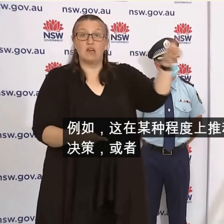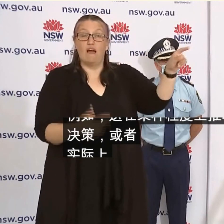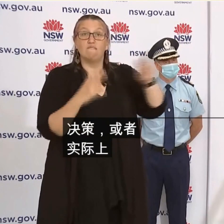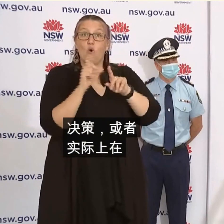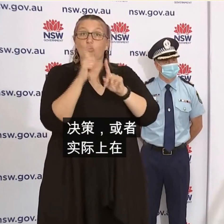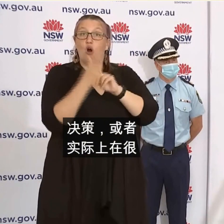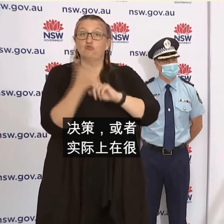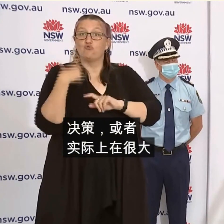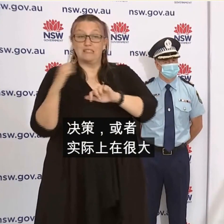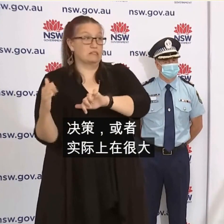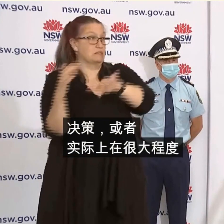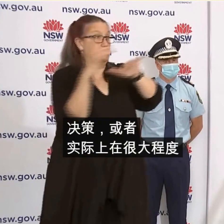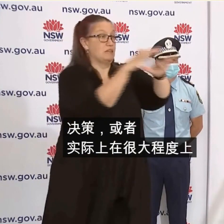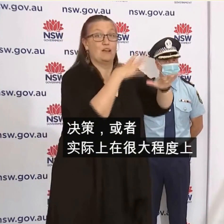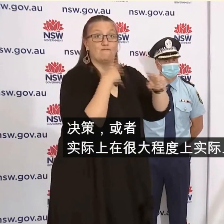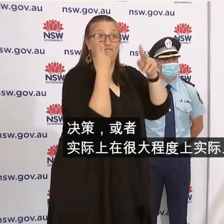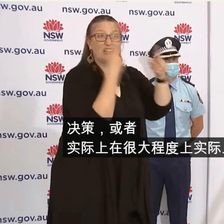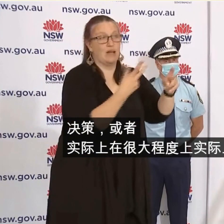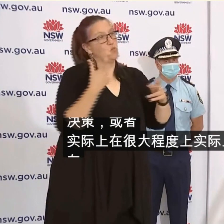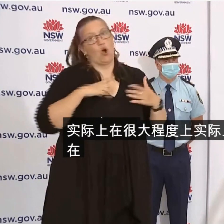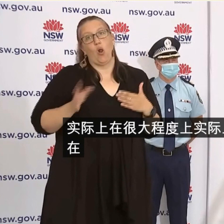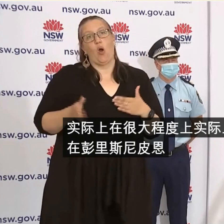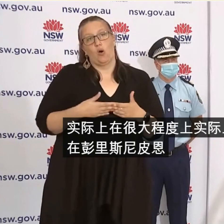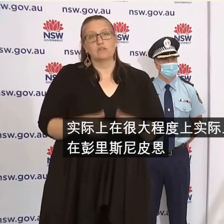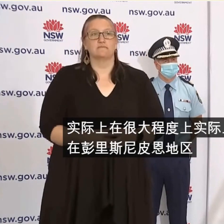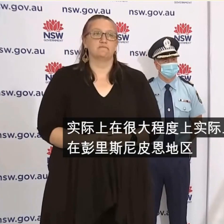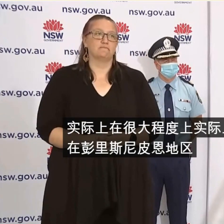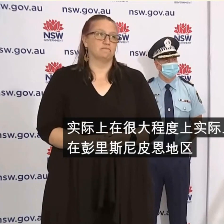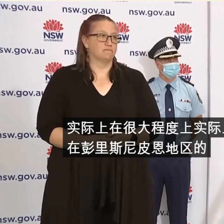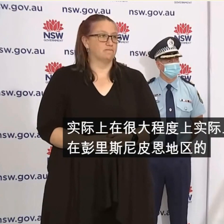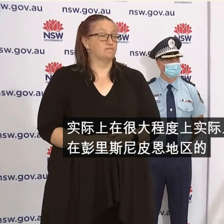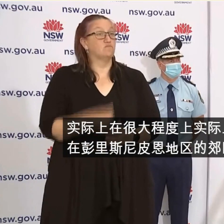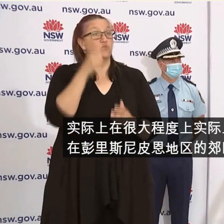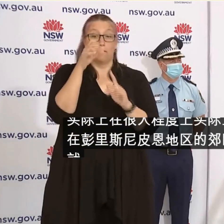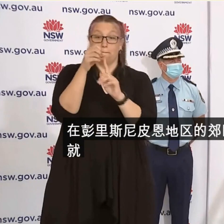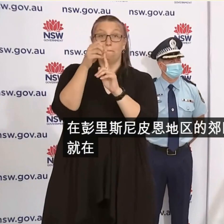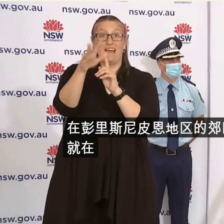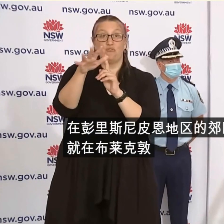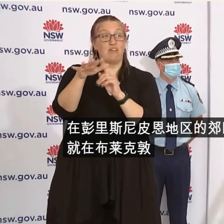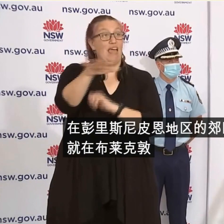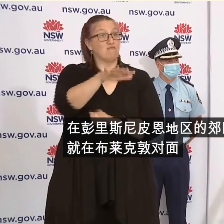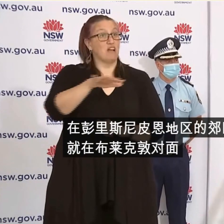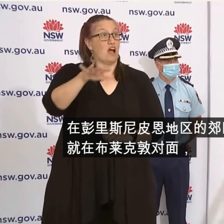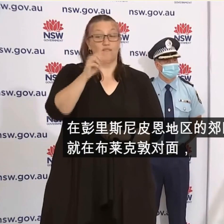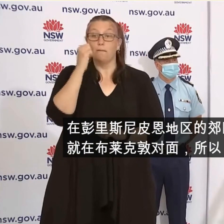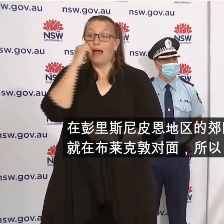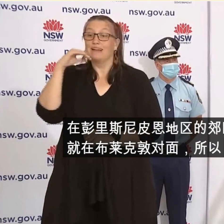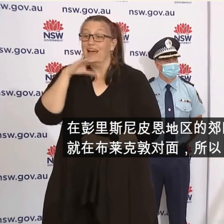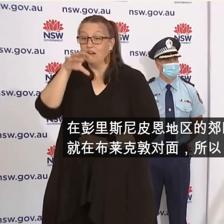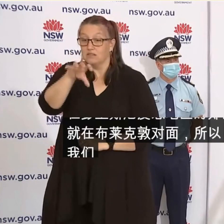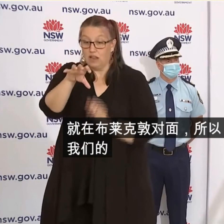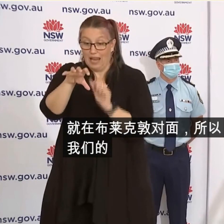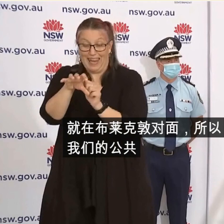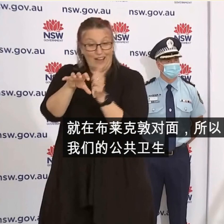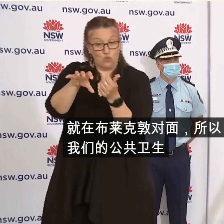anyway, or to a large extent, actually, in the suburbs in the Penrith and the Nepean area that were just across from Blacktown.